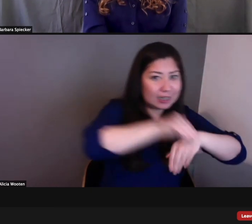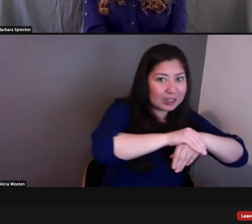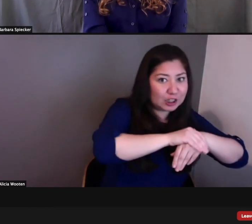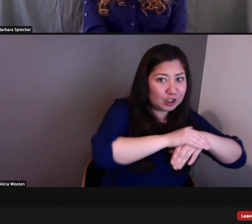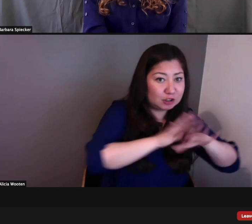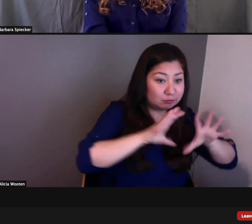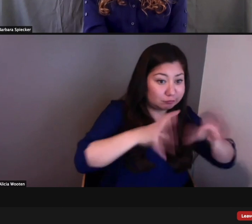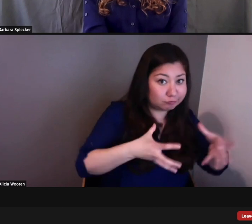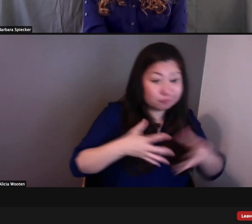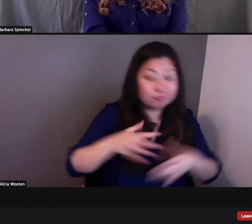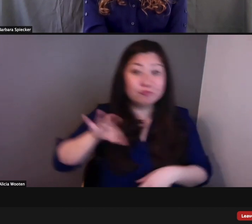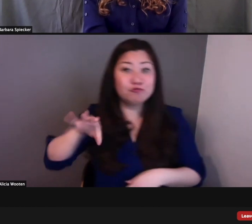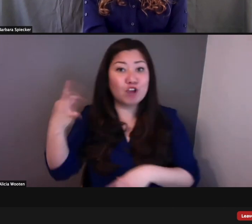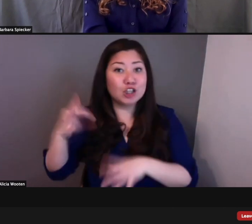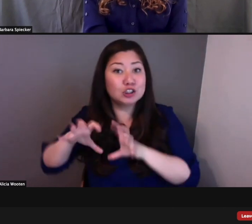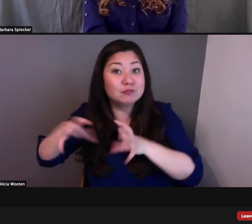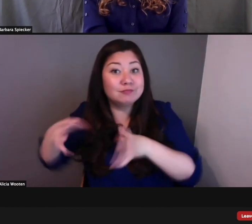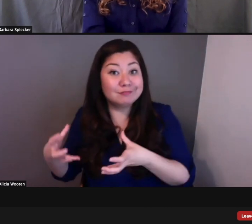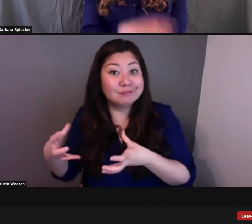ASL.